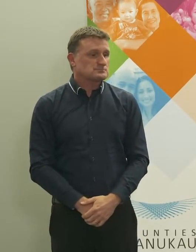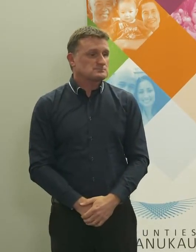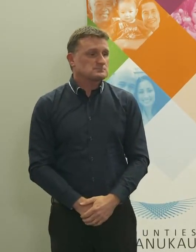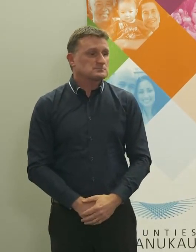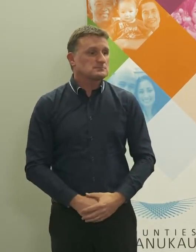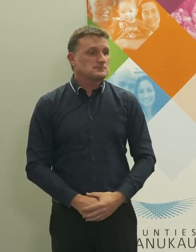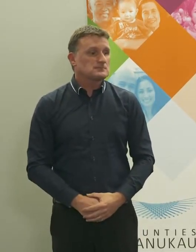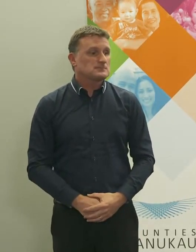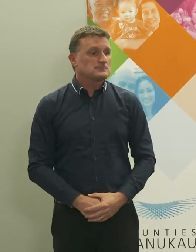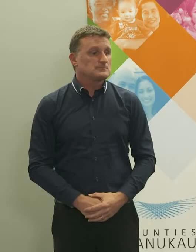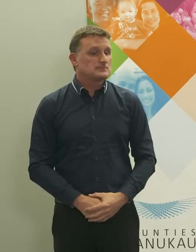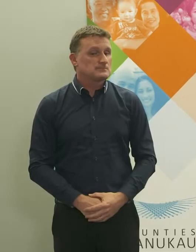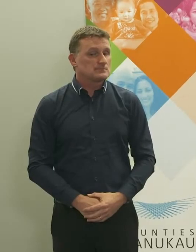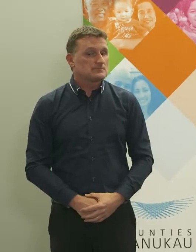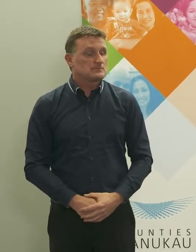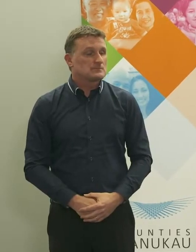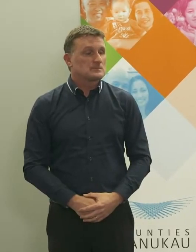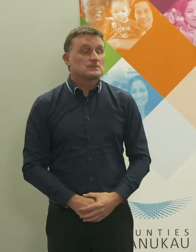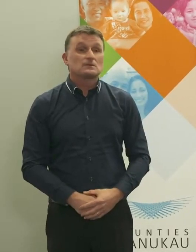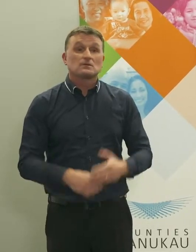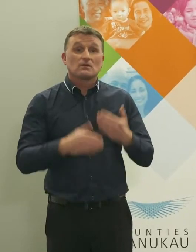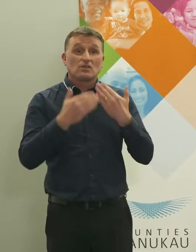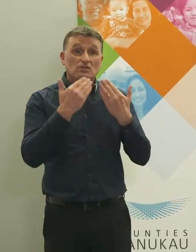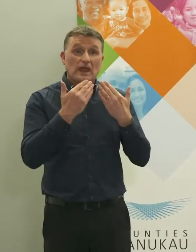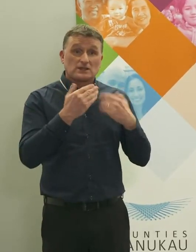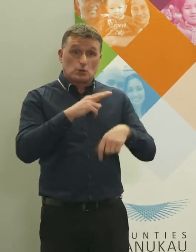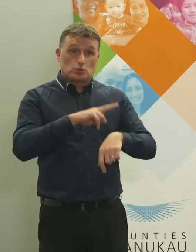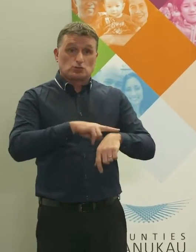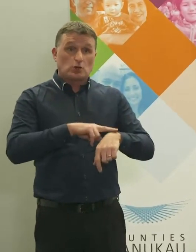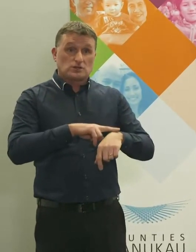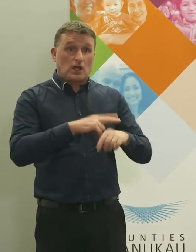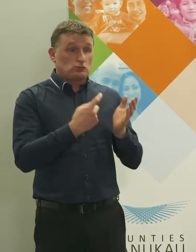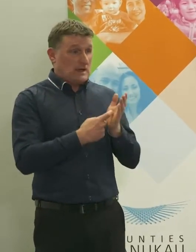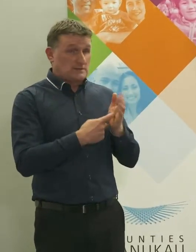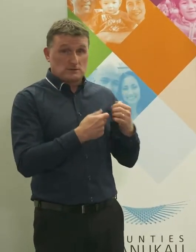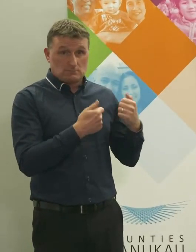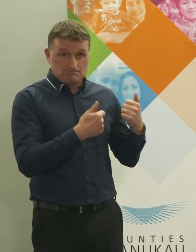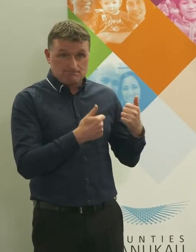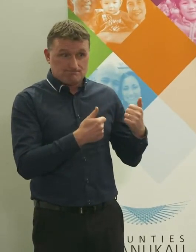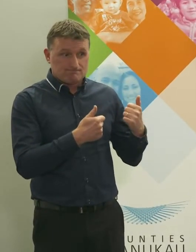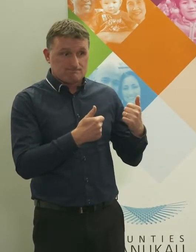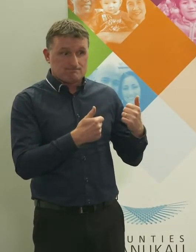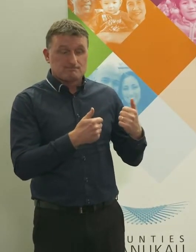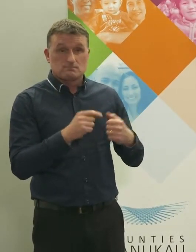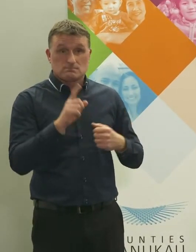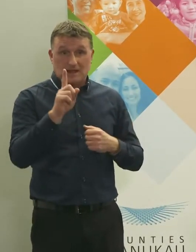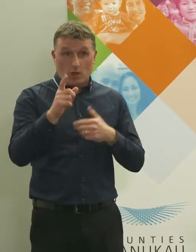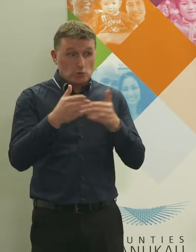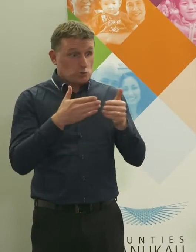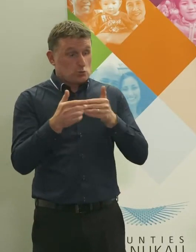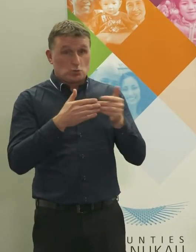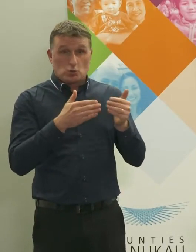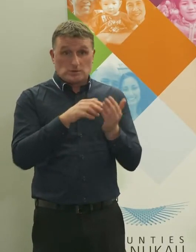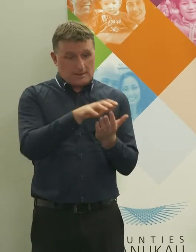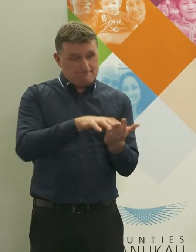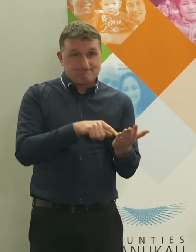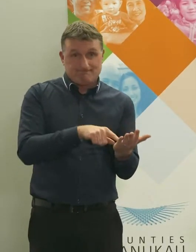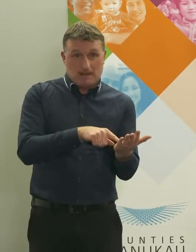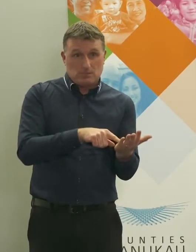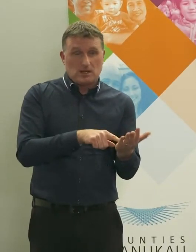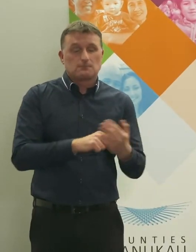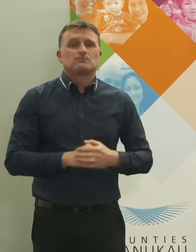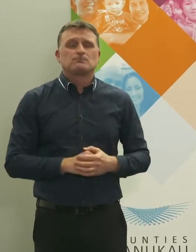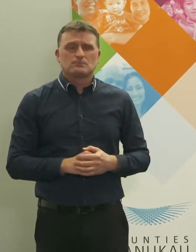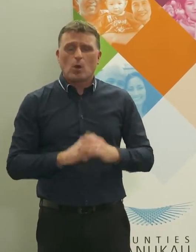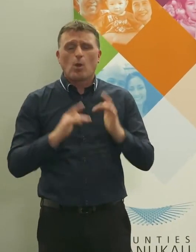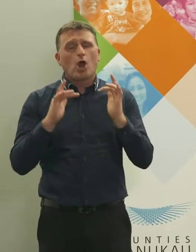Thank you. Thank you very much, Dr. Ranger. And of course, it's not just the, I'll just make sure I sort myself out here. It's not just the contact